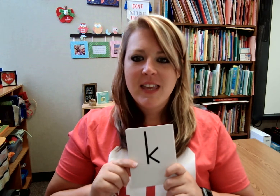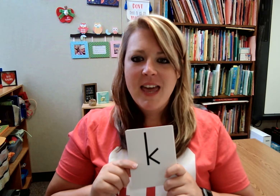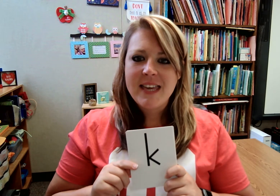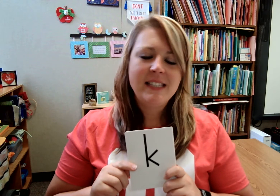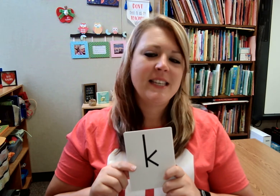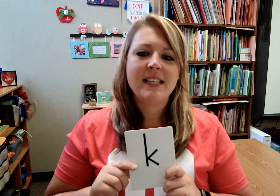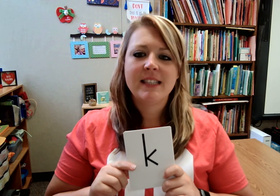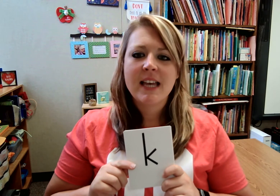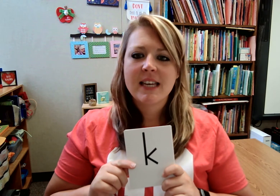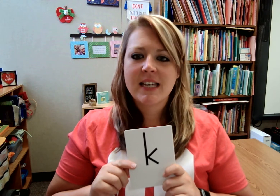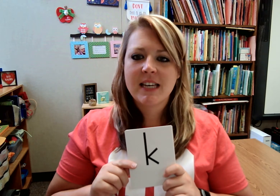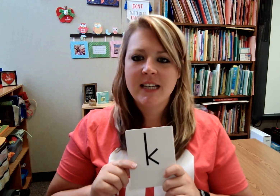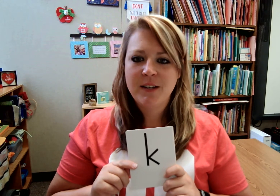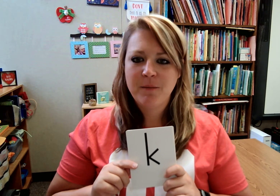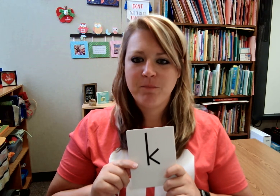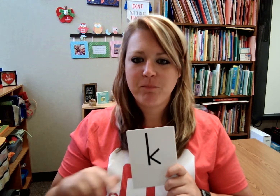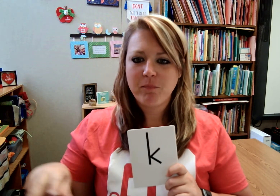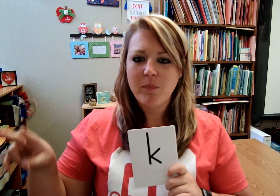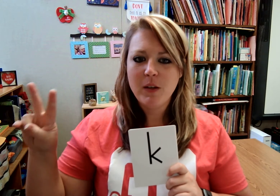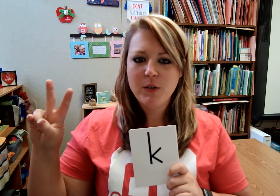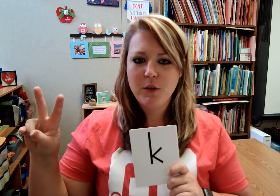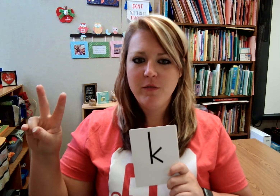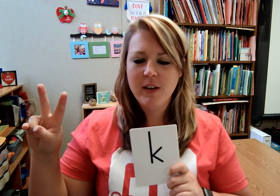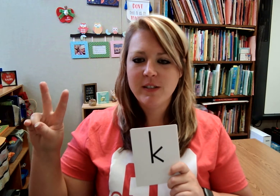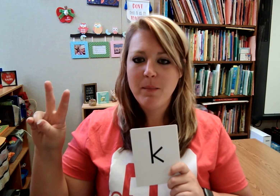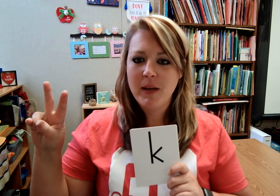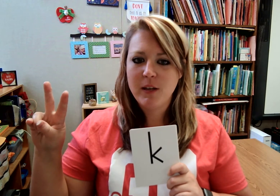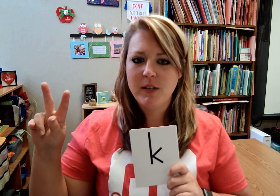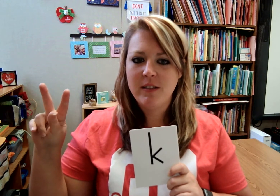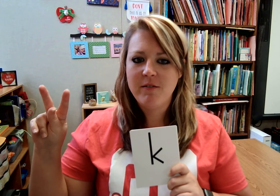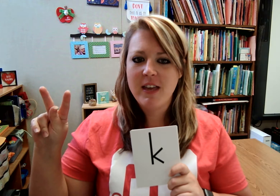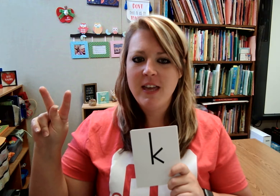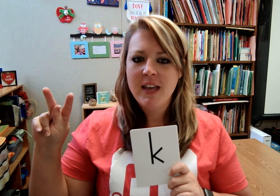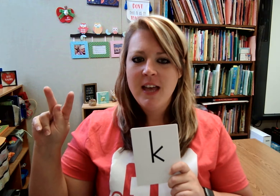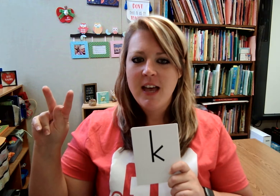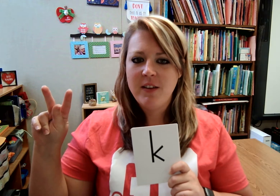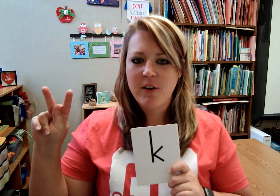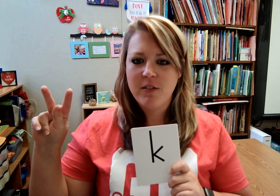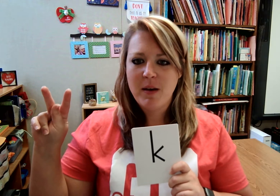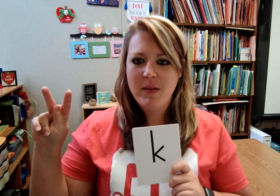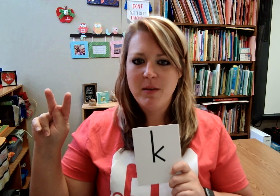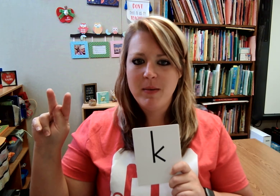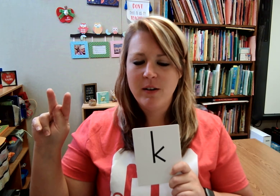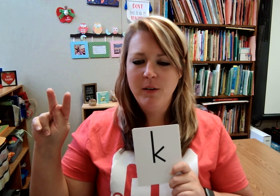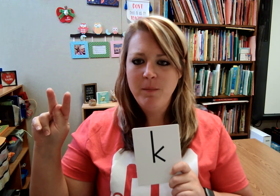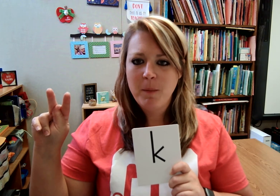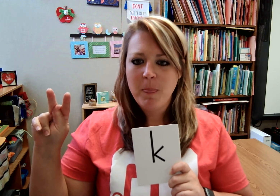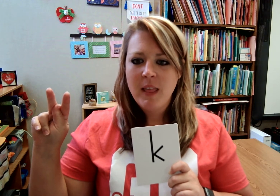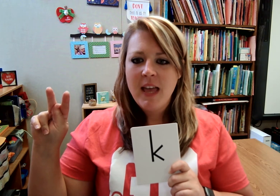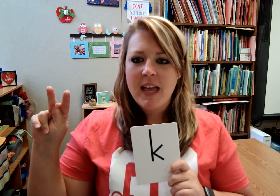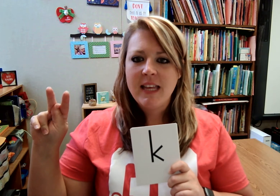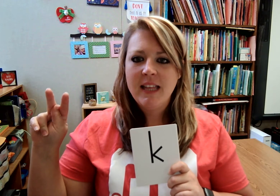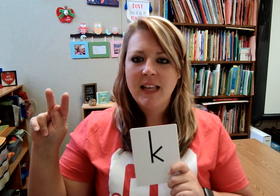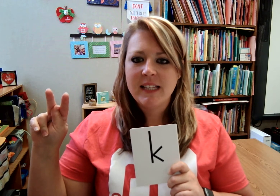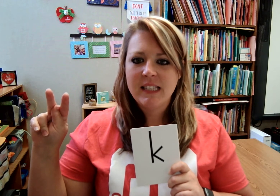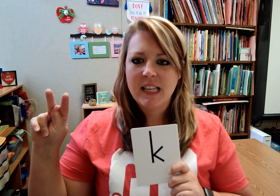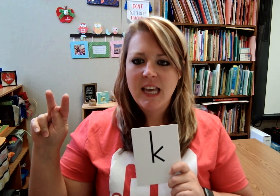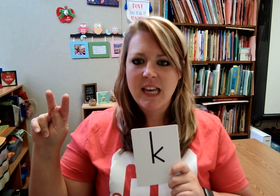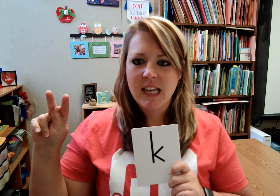K says k. 2 fingers up like you did the V, and then your thumb in the middle, and he likes to kick